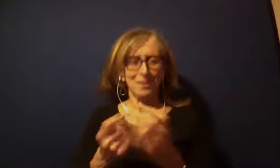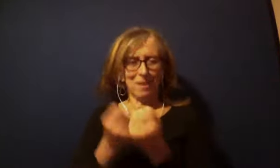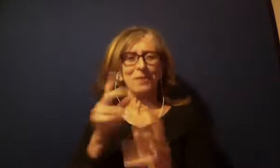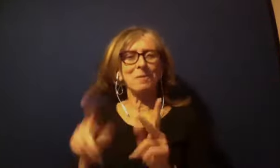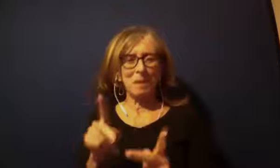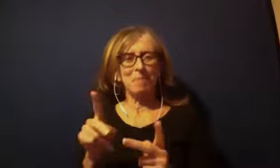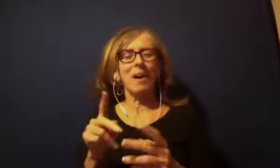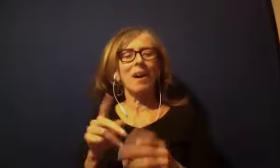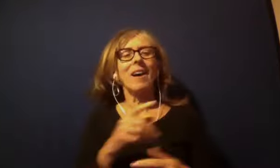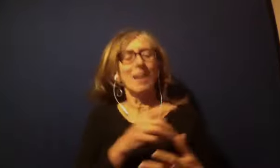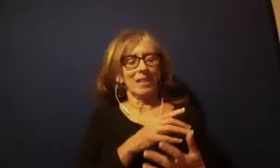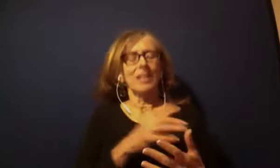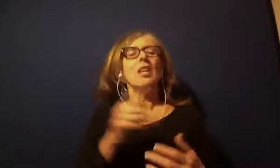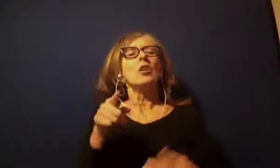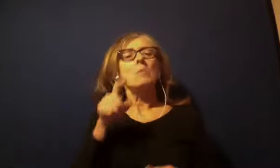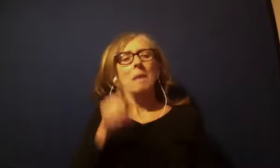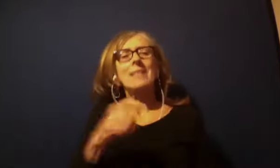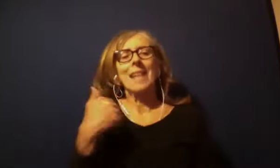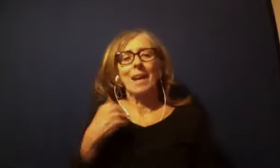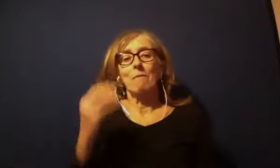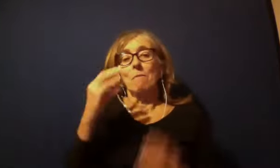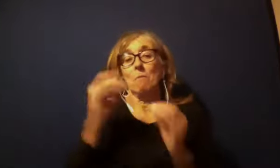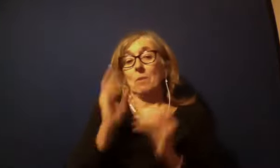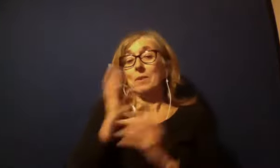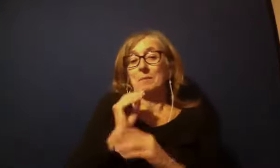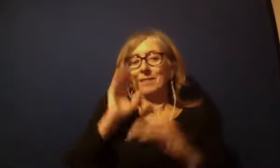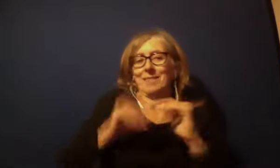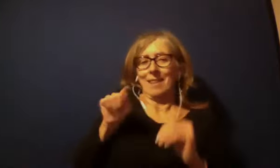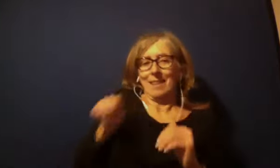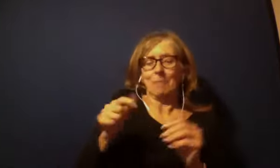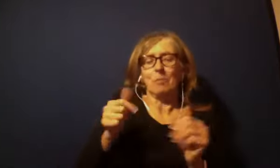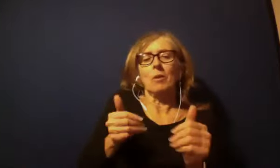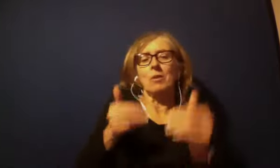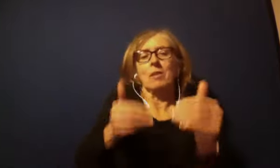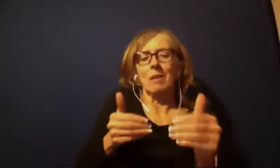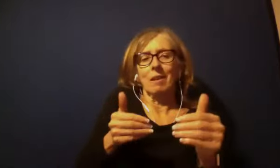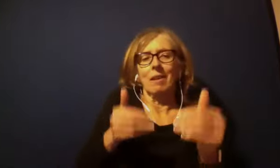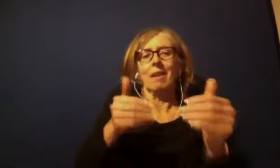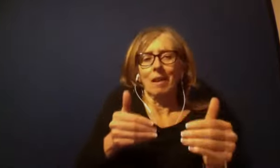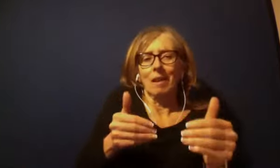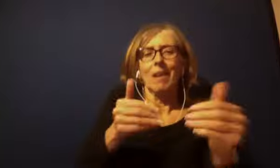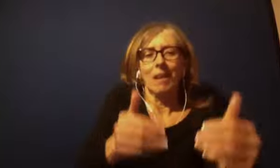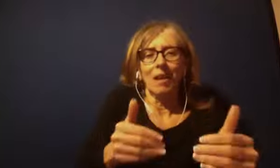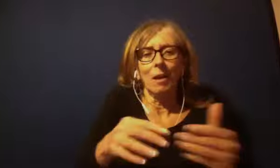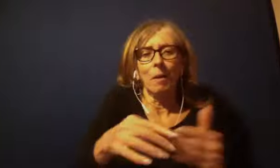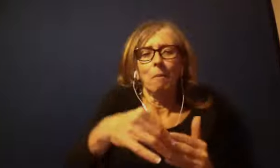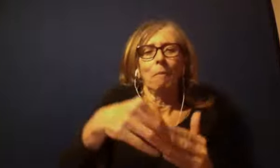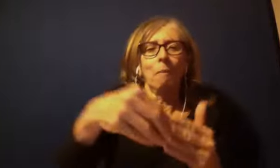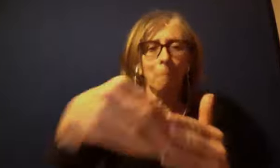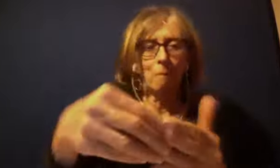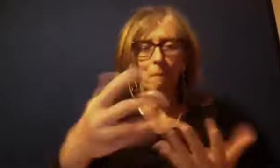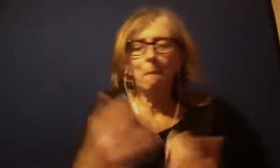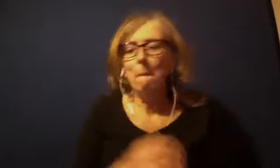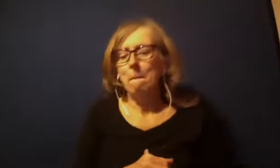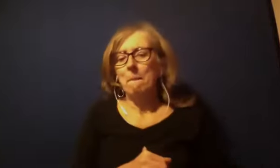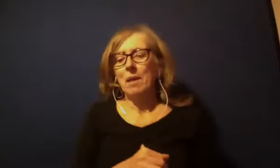to speak. You need to have more experience than them. And I just intellectualized it, analysed it, and I was still, running so much on my own power.